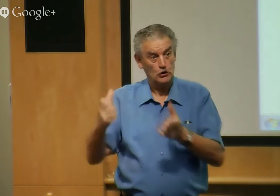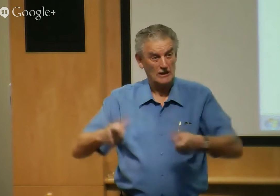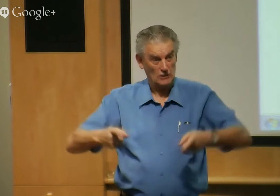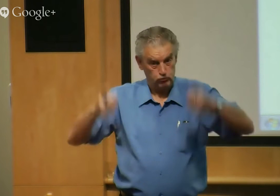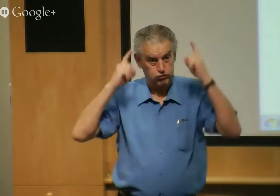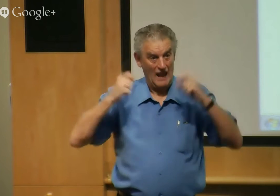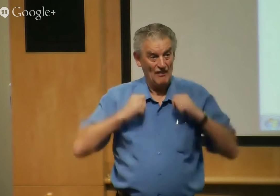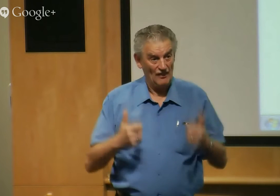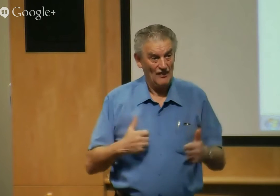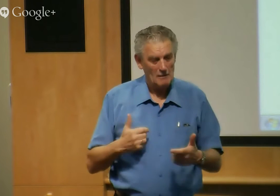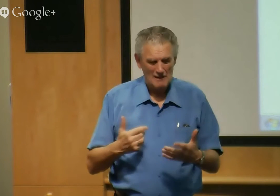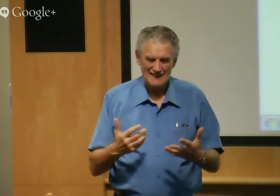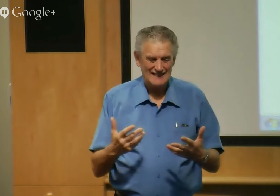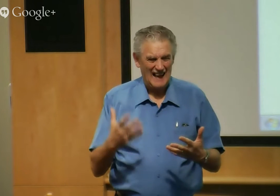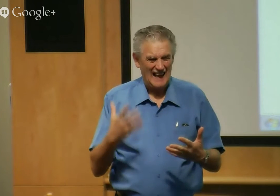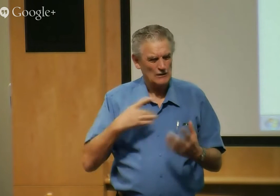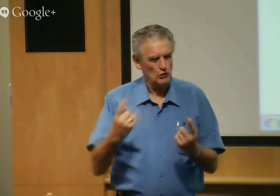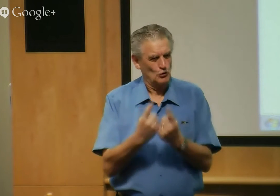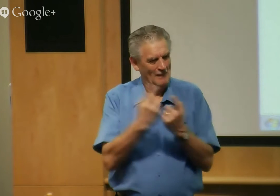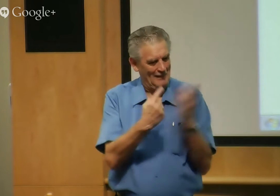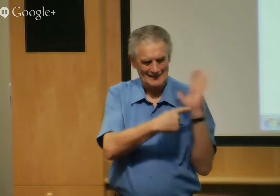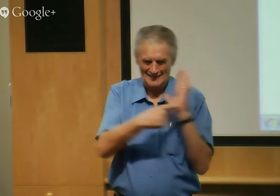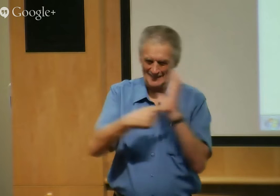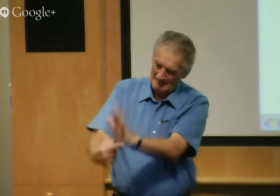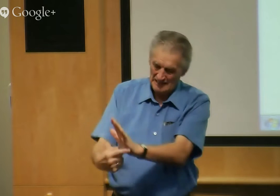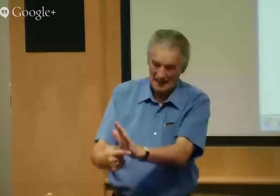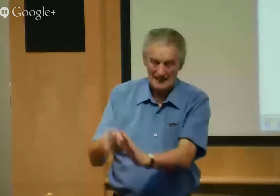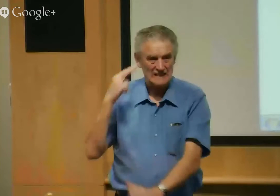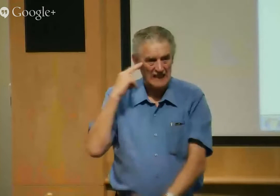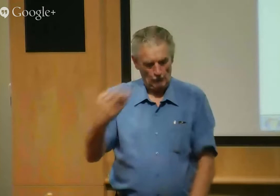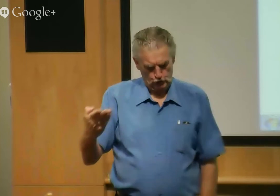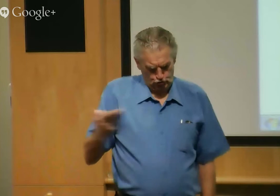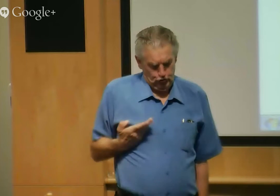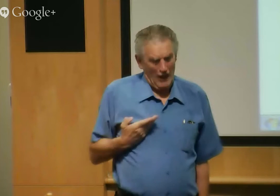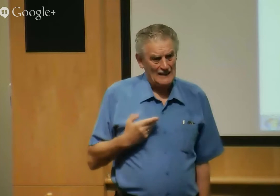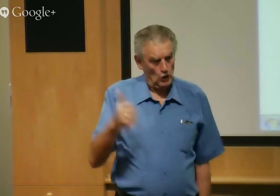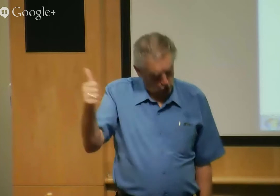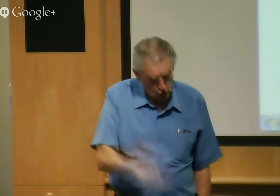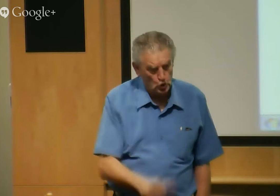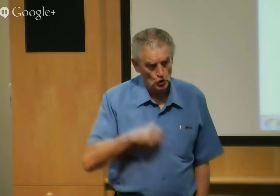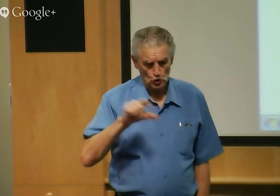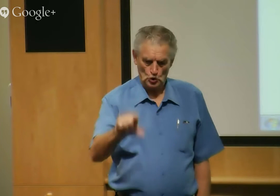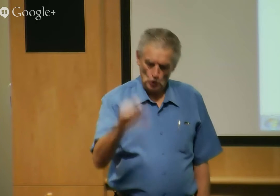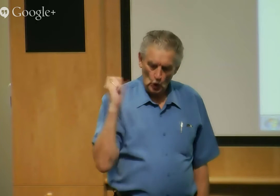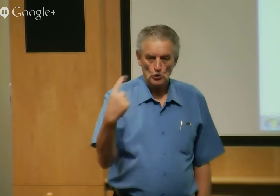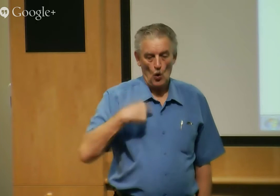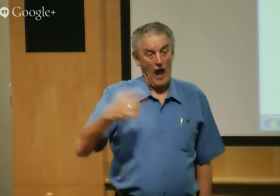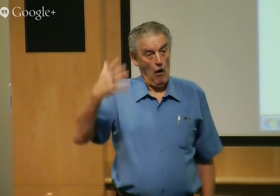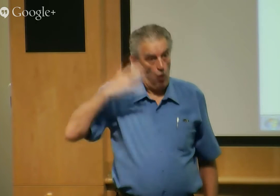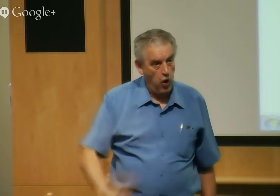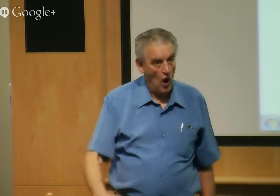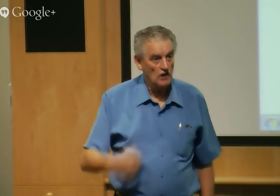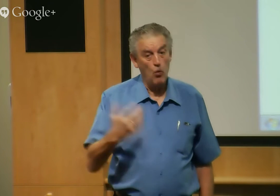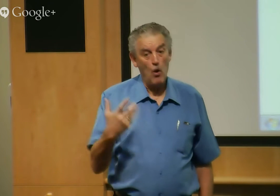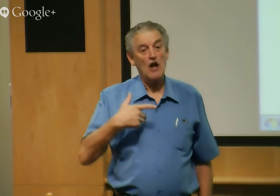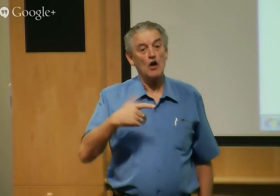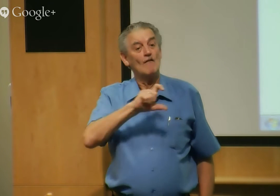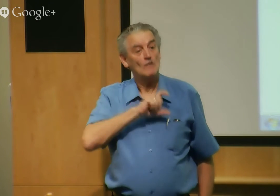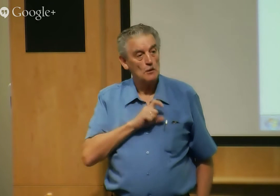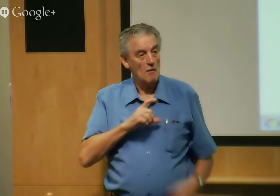got a meeting on Wednesday with the head of the Health Authority in Manchester. But we need some sort of information that we can show them that deaf people have a right to choose